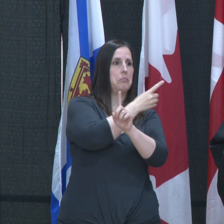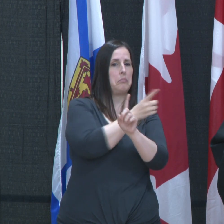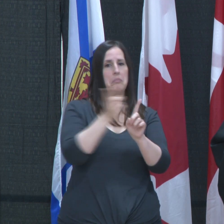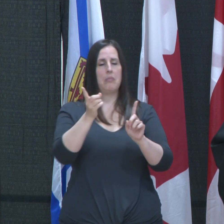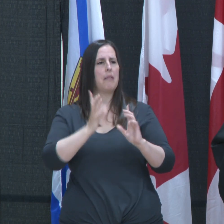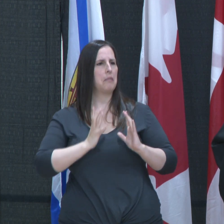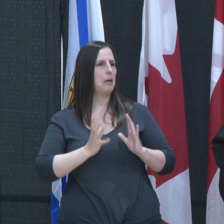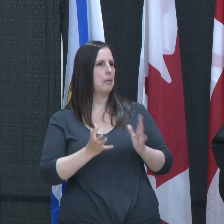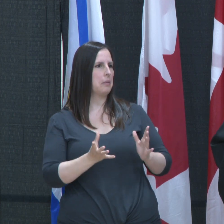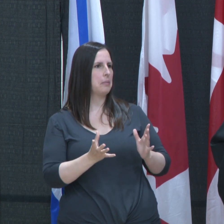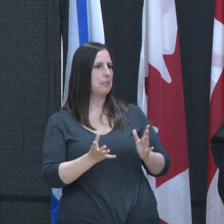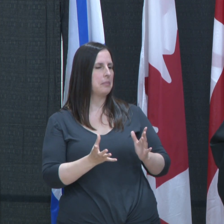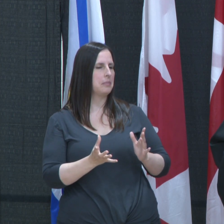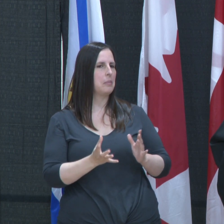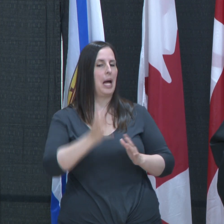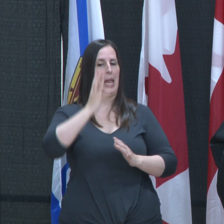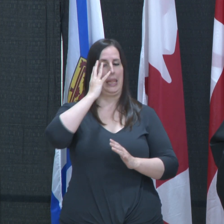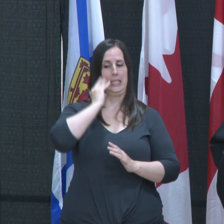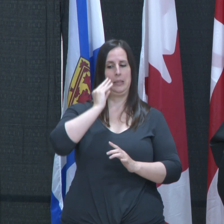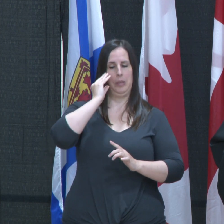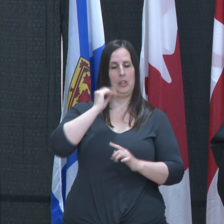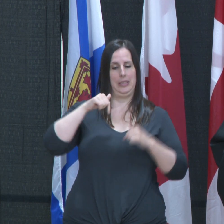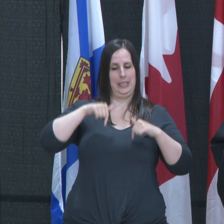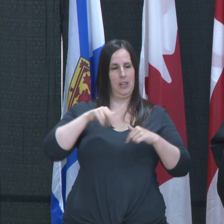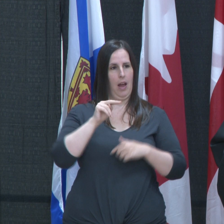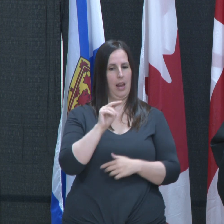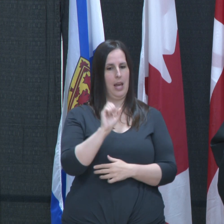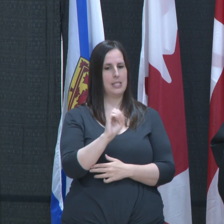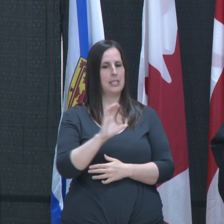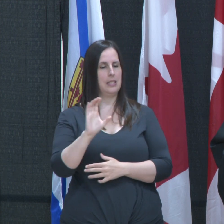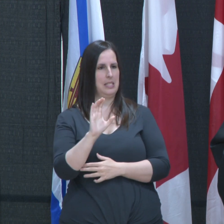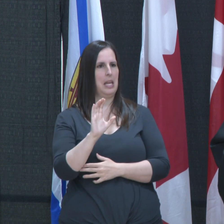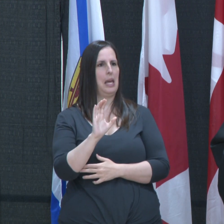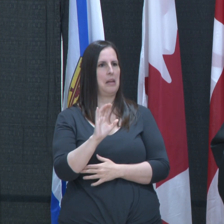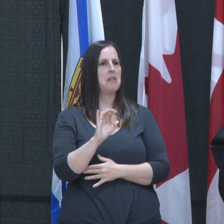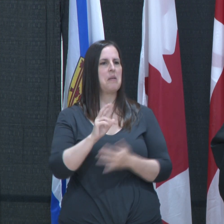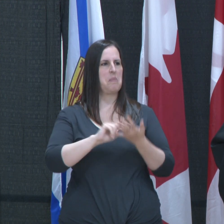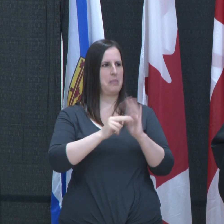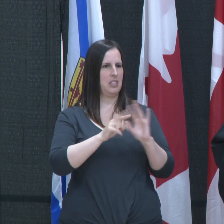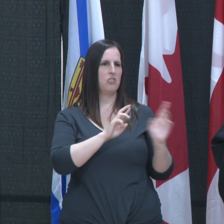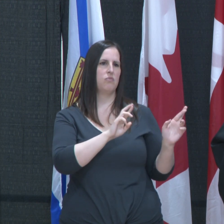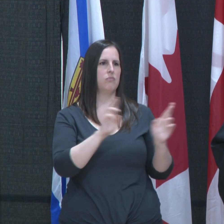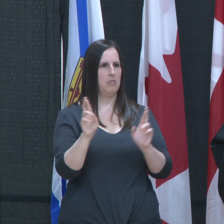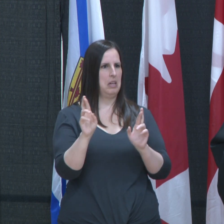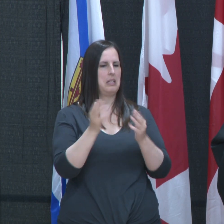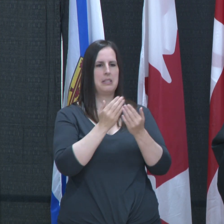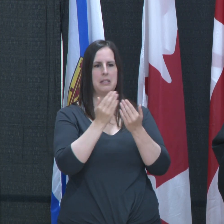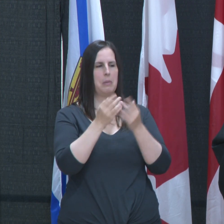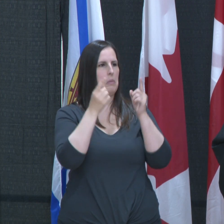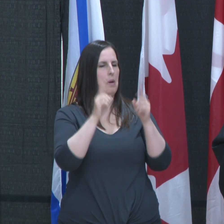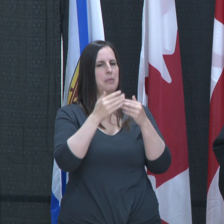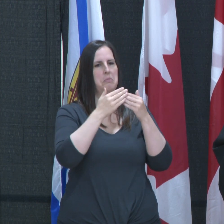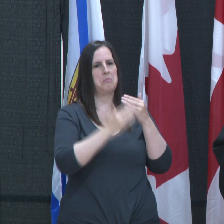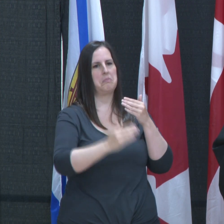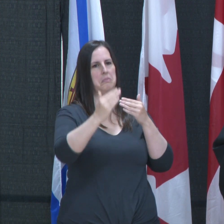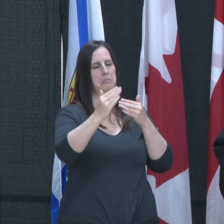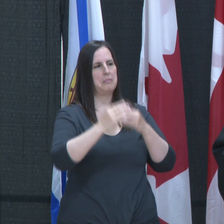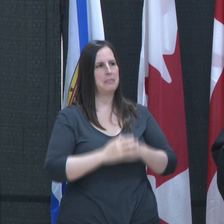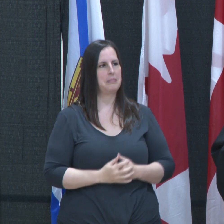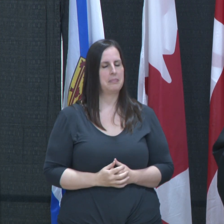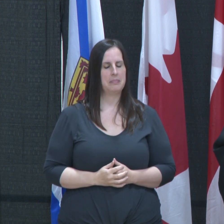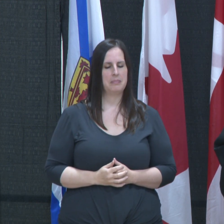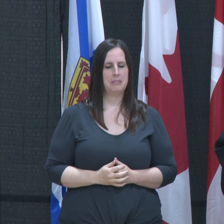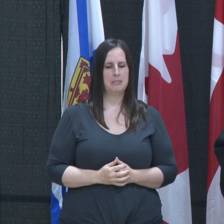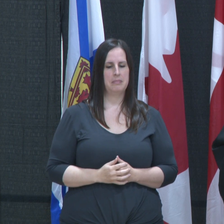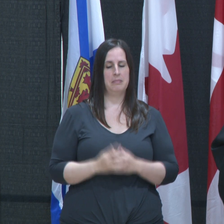that's okay, because the experiences we have had here at NSCC will help us no matter what our future brings. My 2